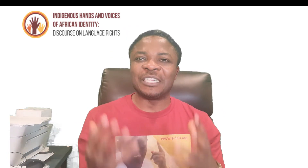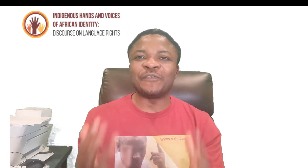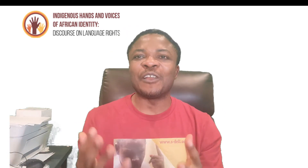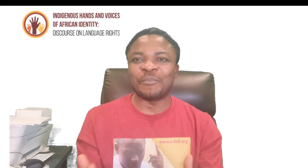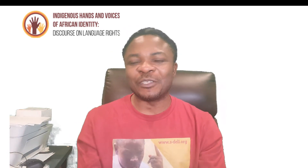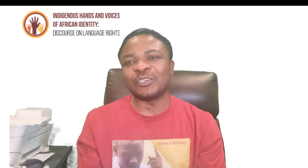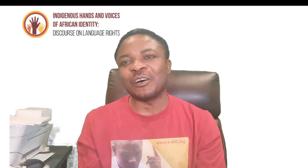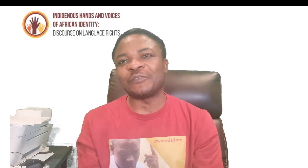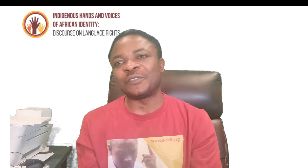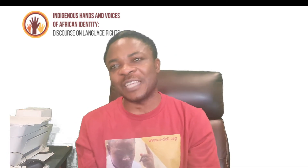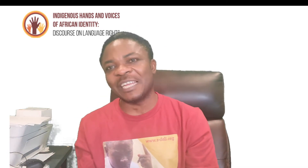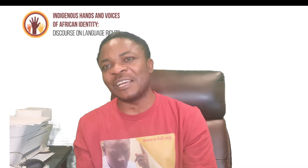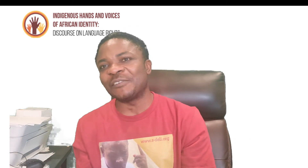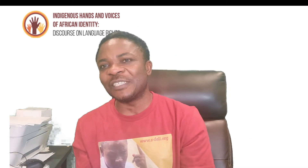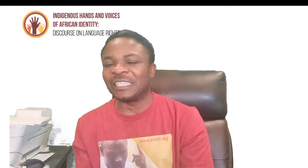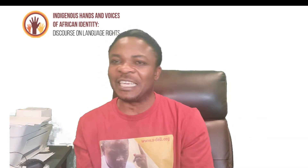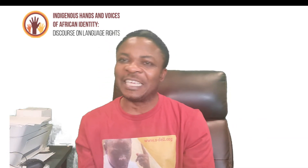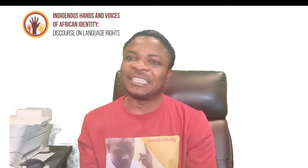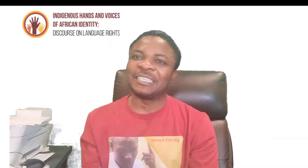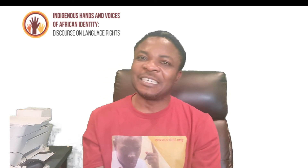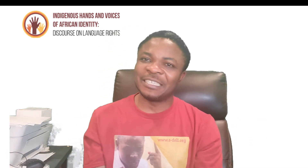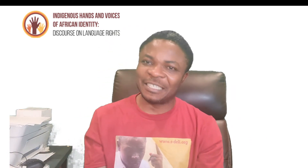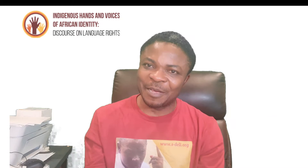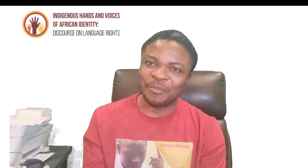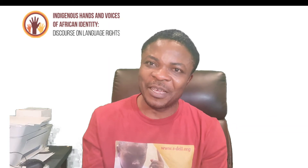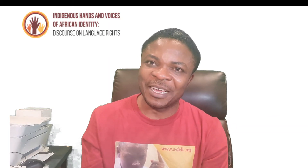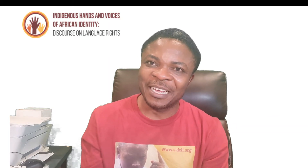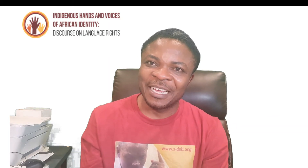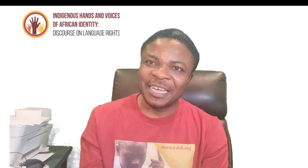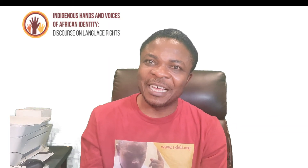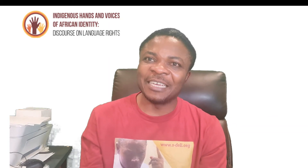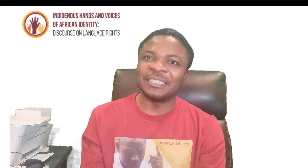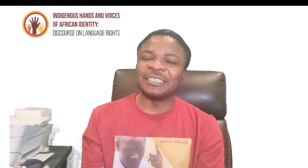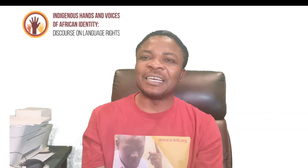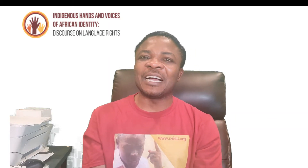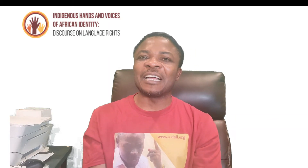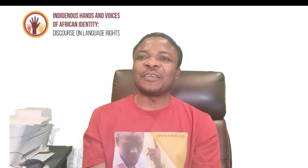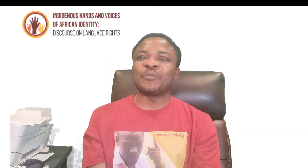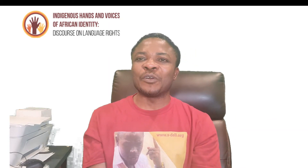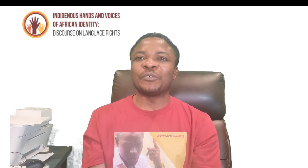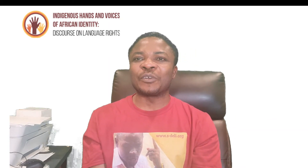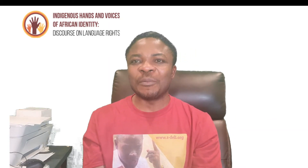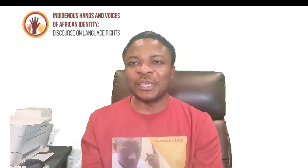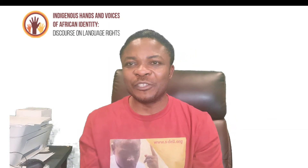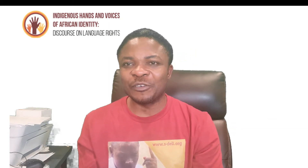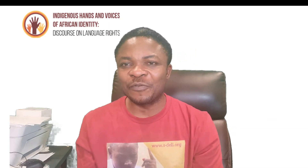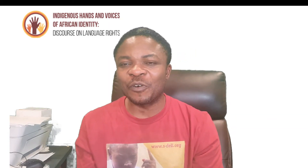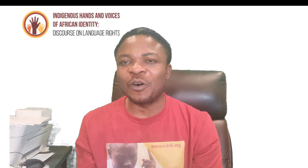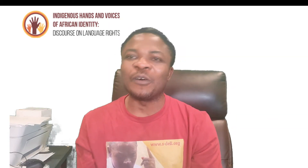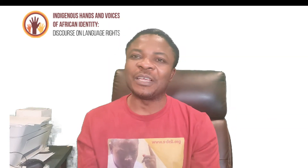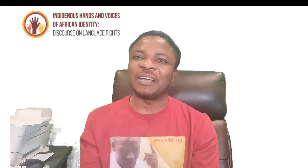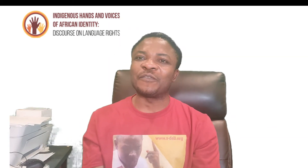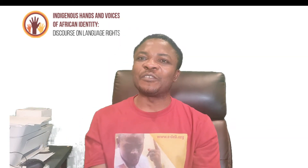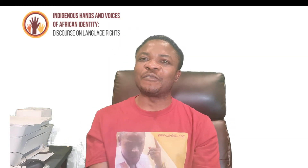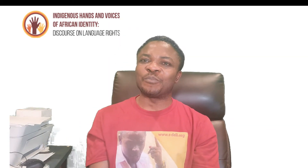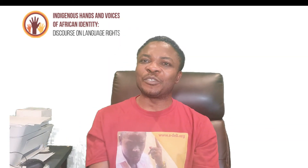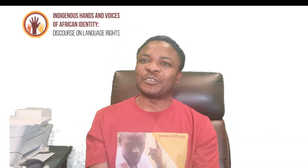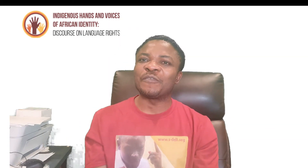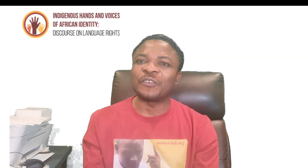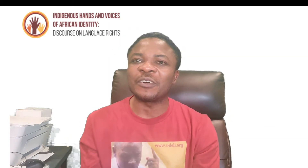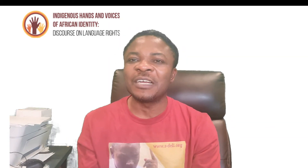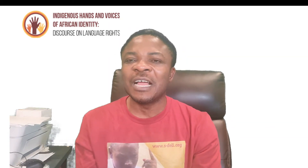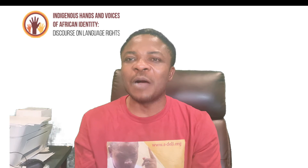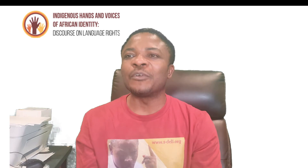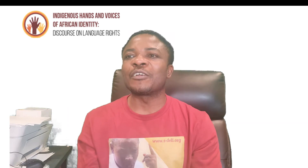the development of sign language in Zambia. And I want to commend you for all the effort you've put